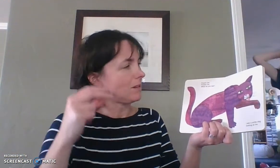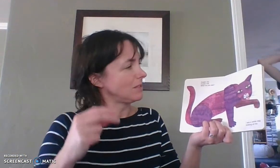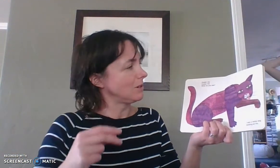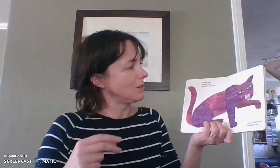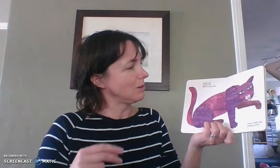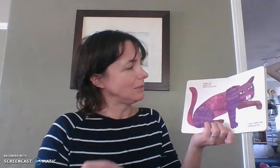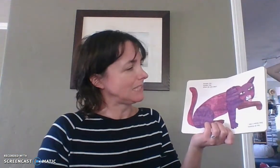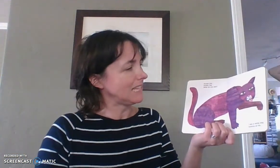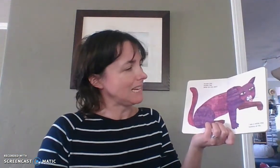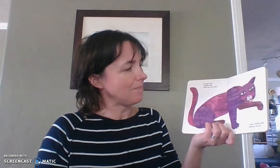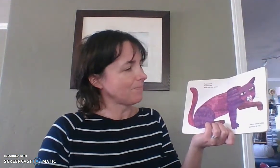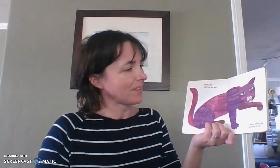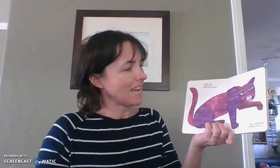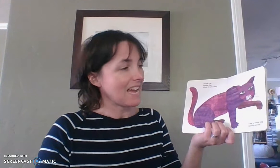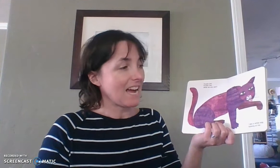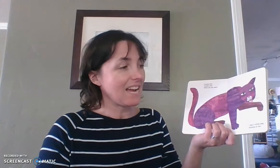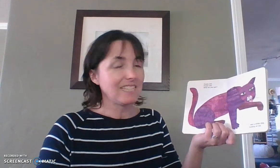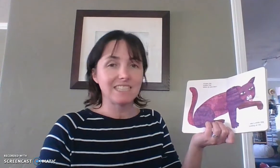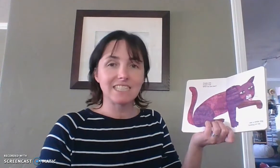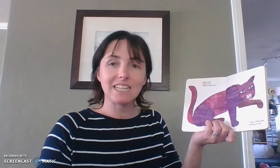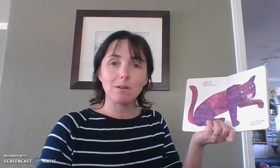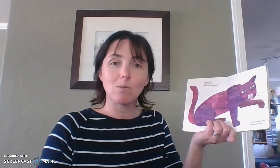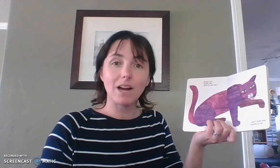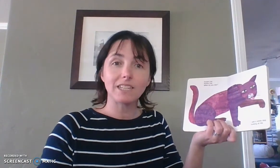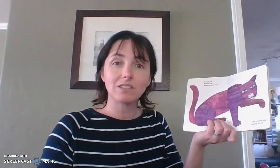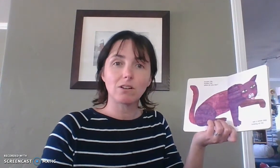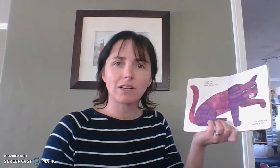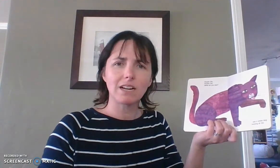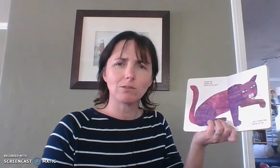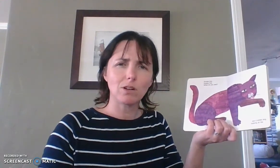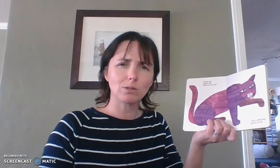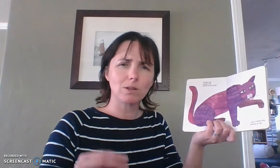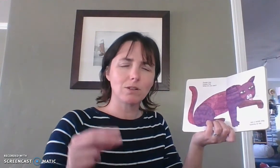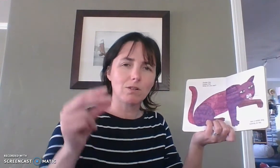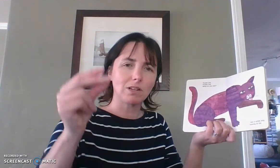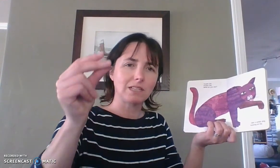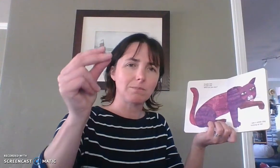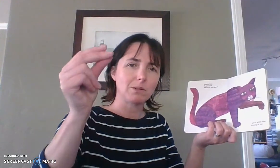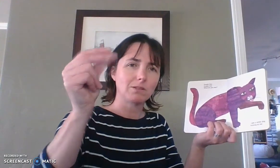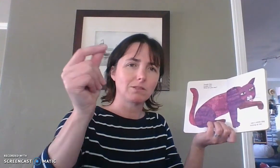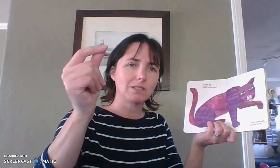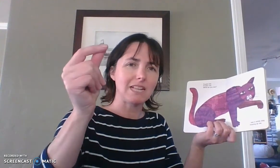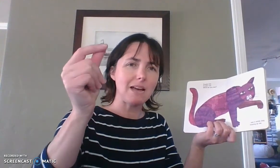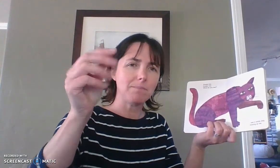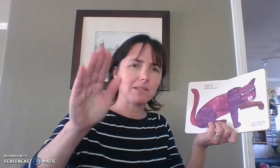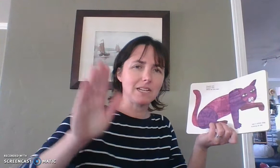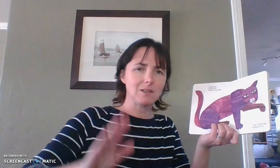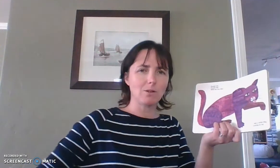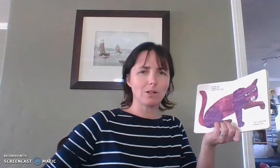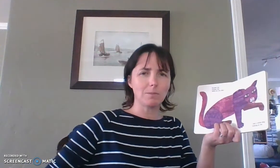what do you see? I see a white dog. And now dogs, when you're calling them, you snap and then you call them